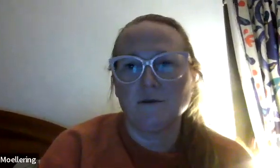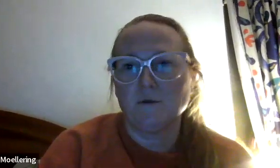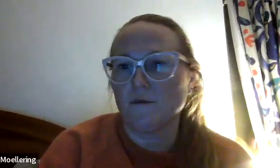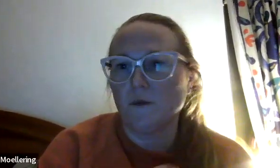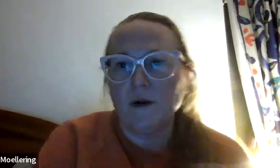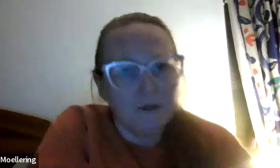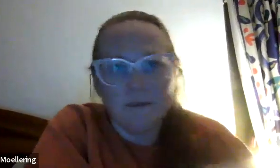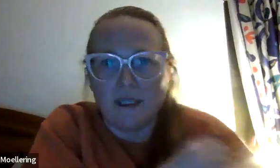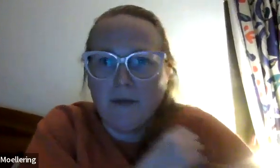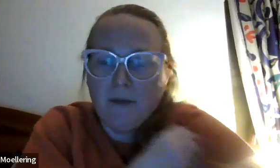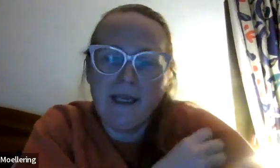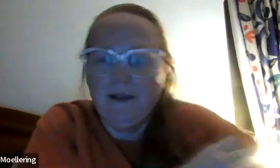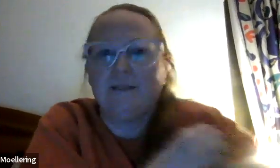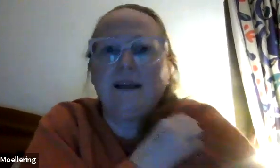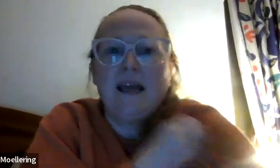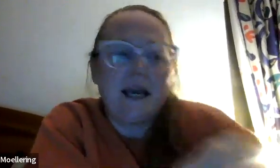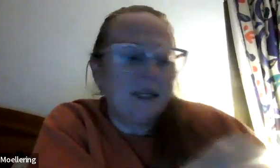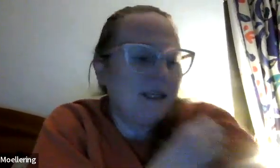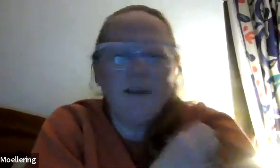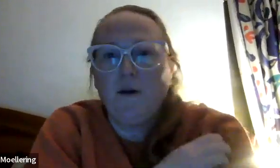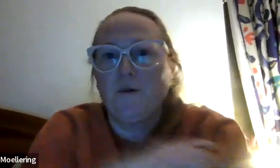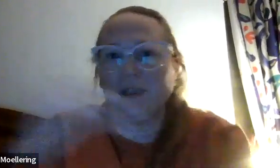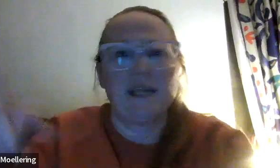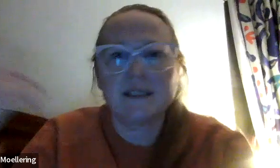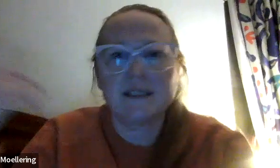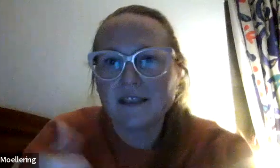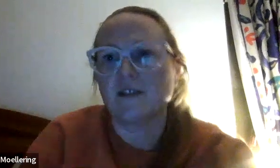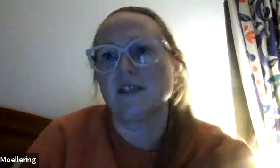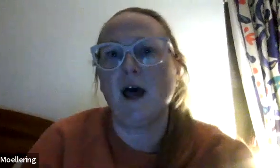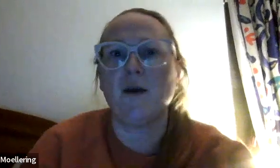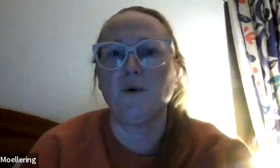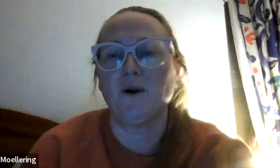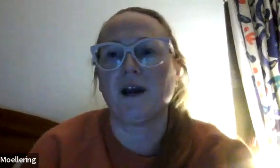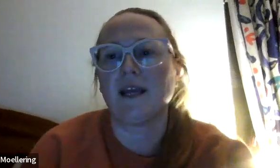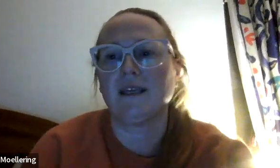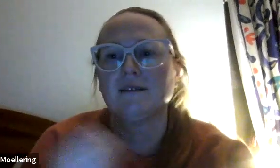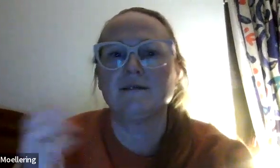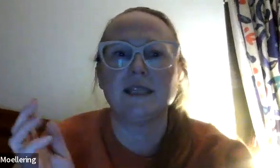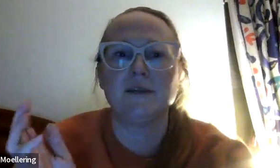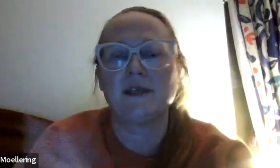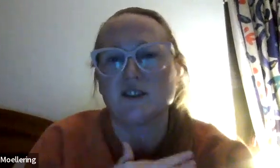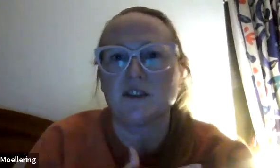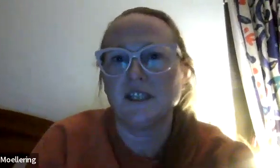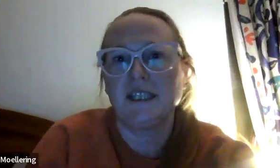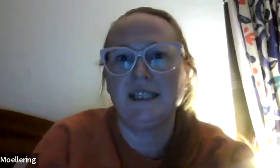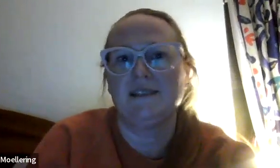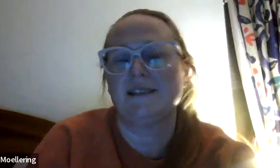you're welcome to email me and I can let you know when the next class starts up, or I can send a message to Gillian and